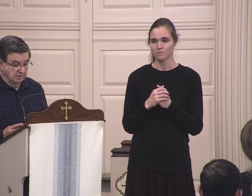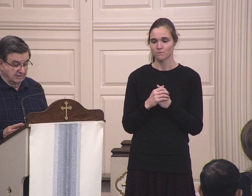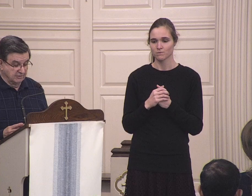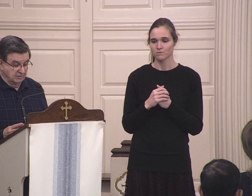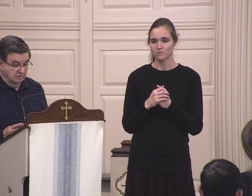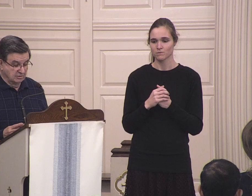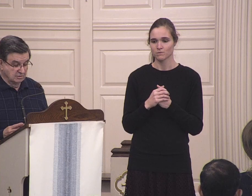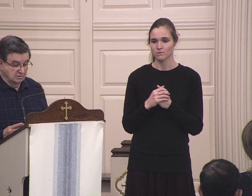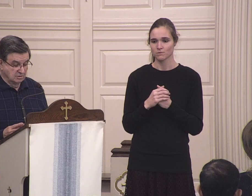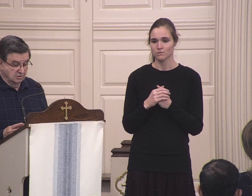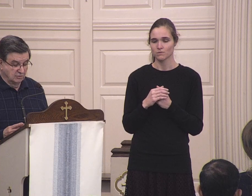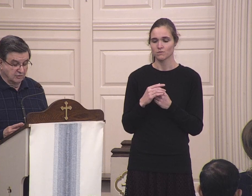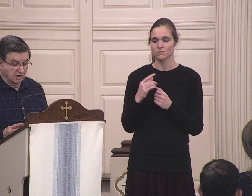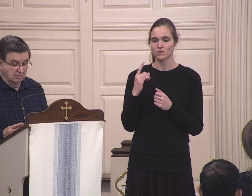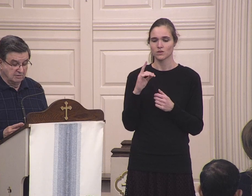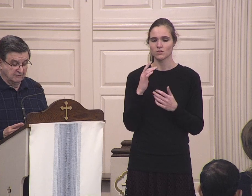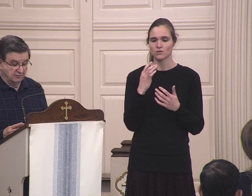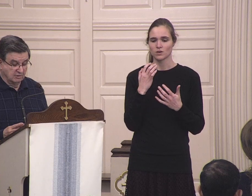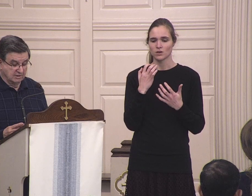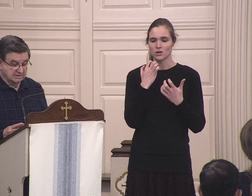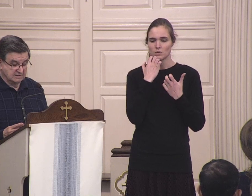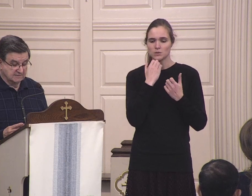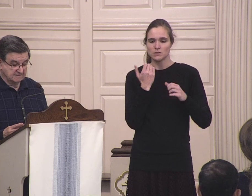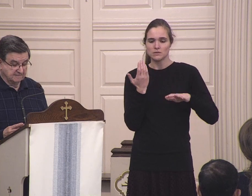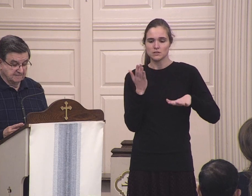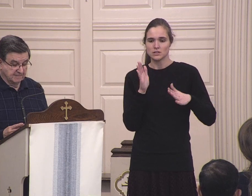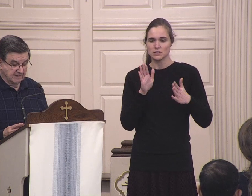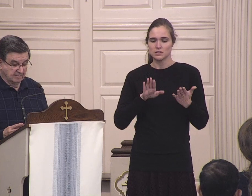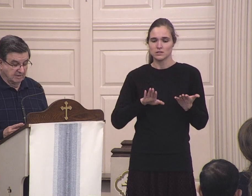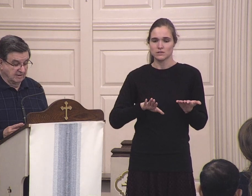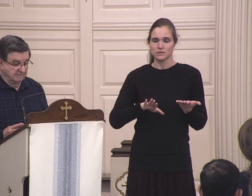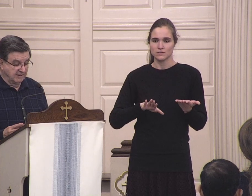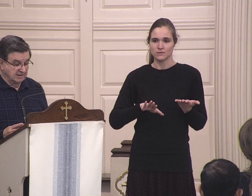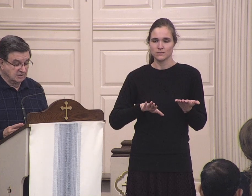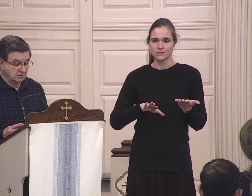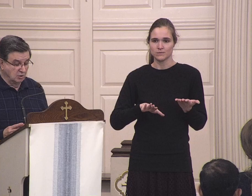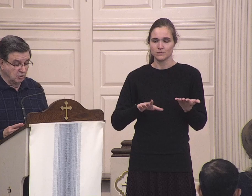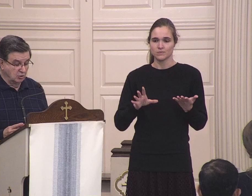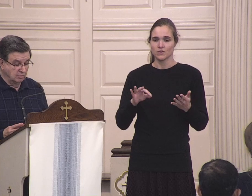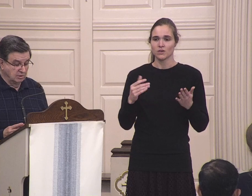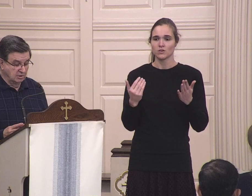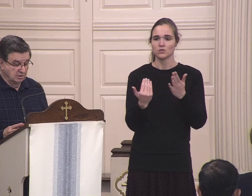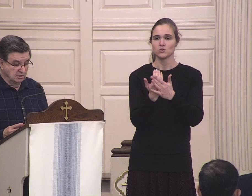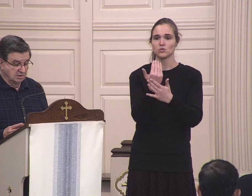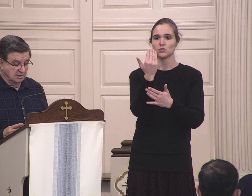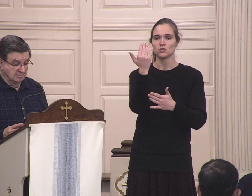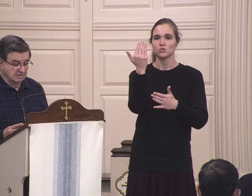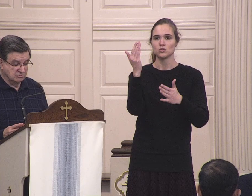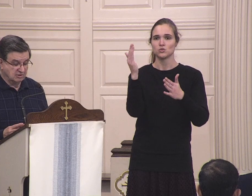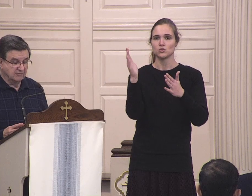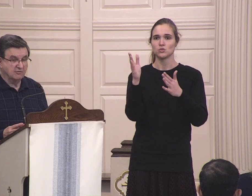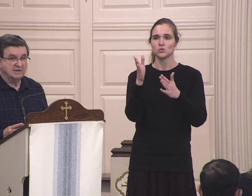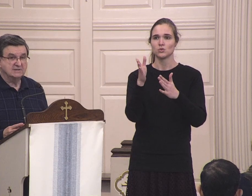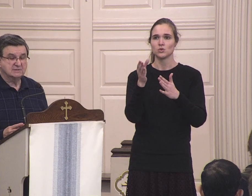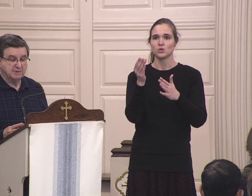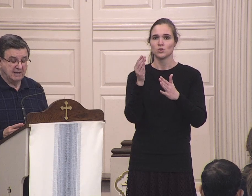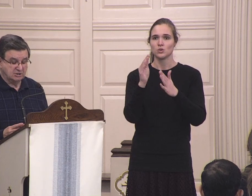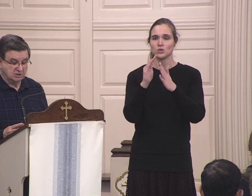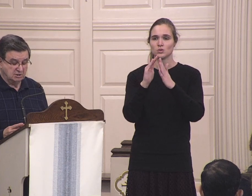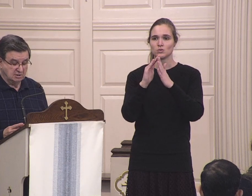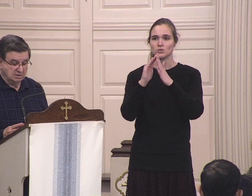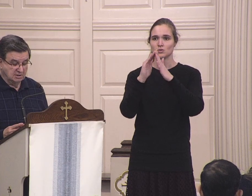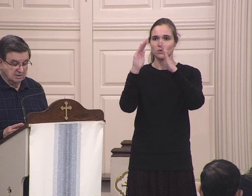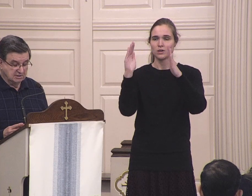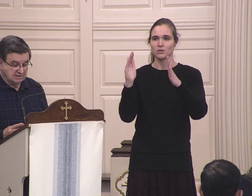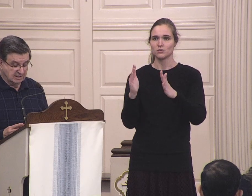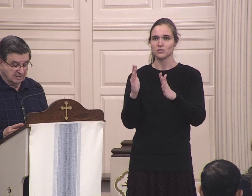For our beloved who have gone before us, may they find a new home in the mystery of Christ's